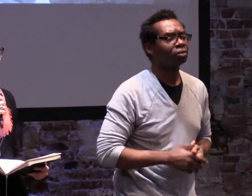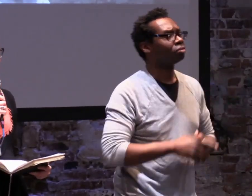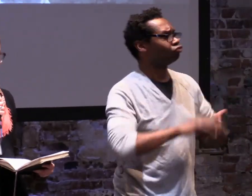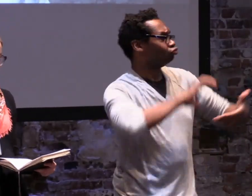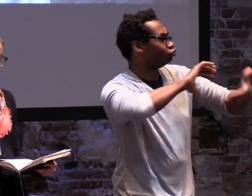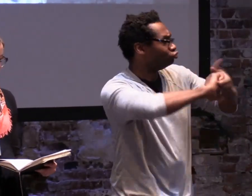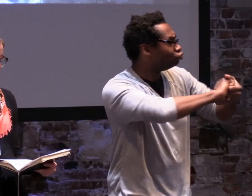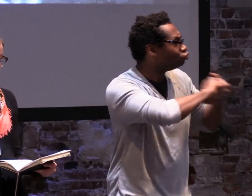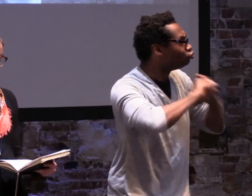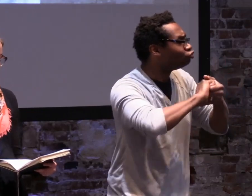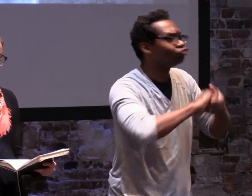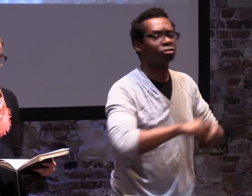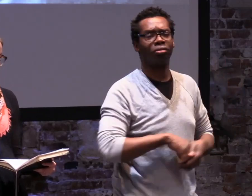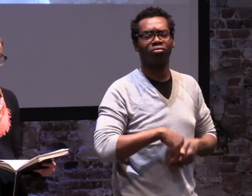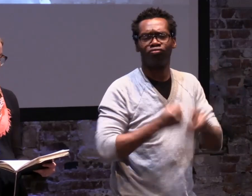diverse aesthetics,